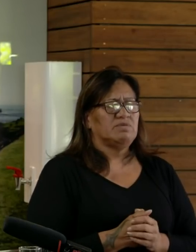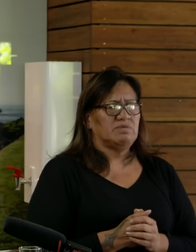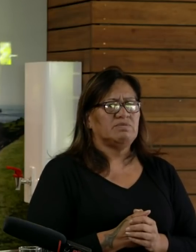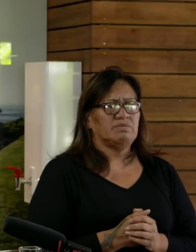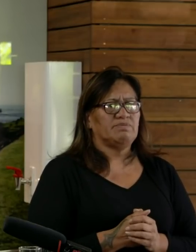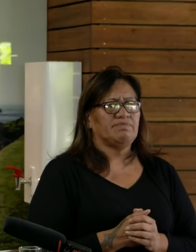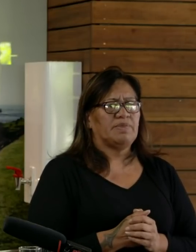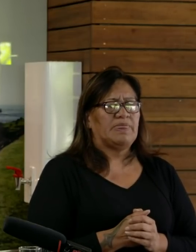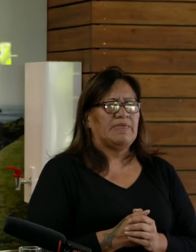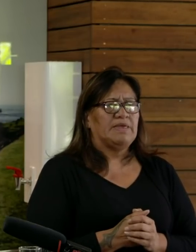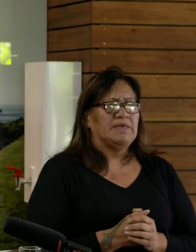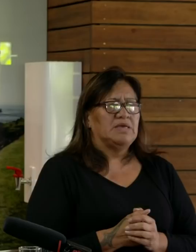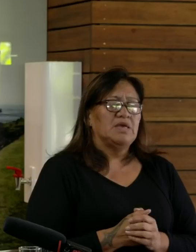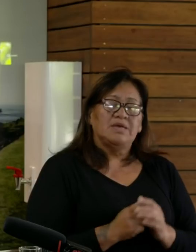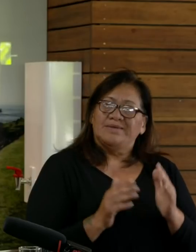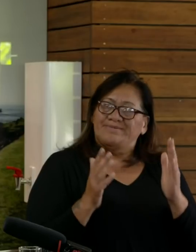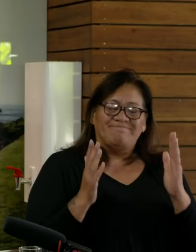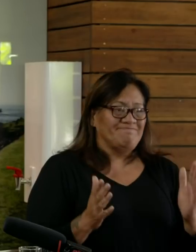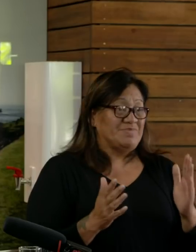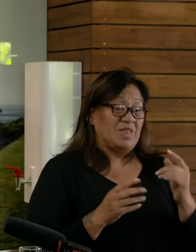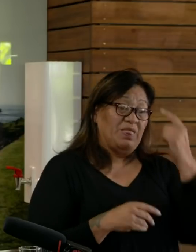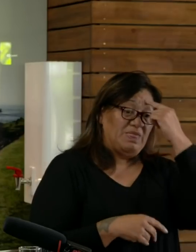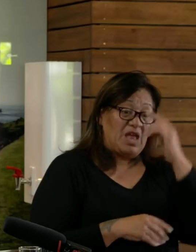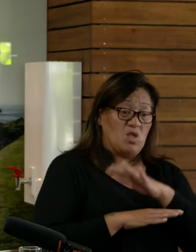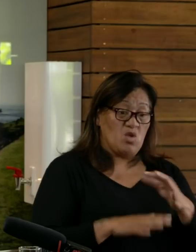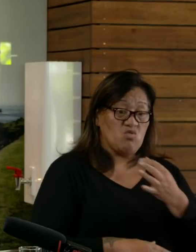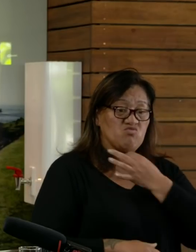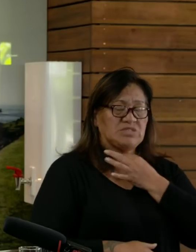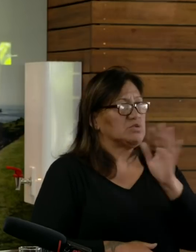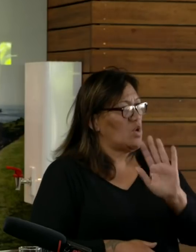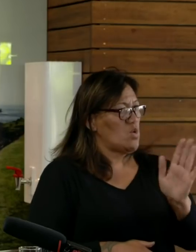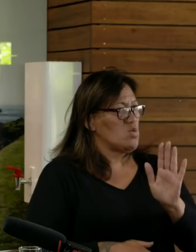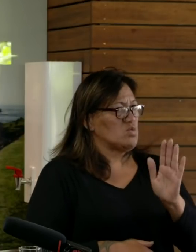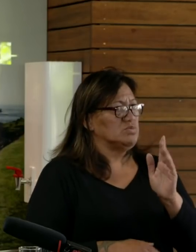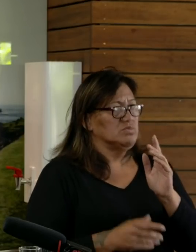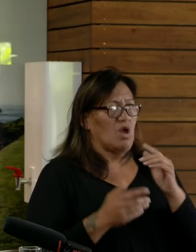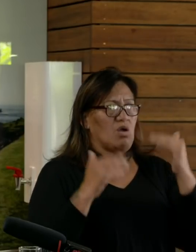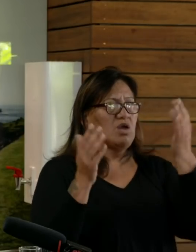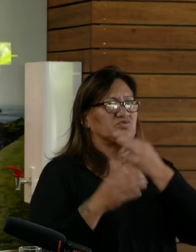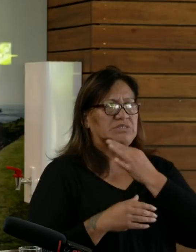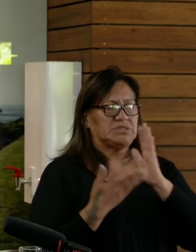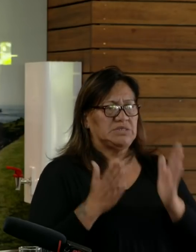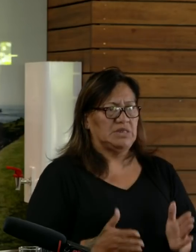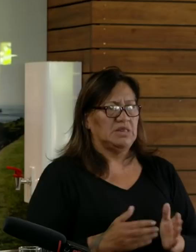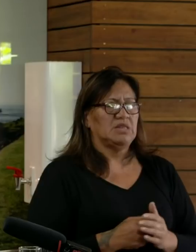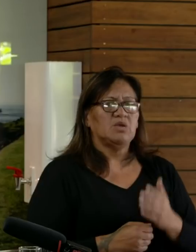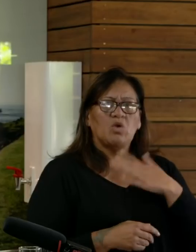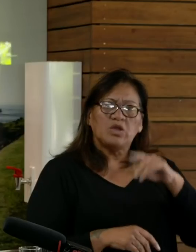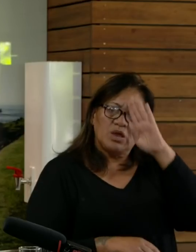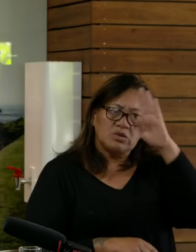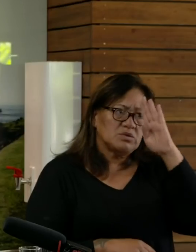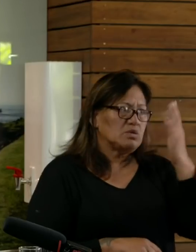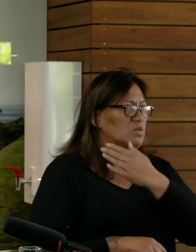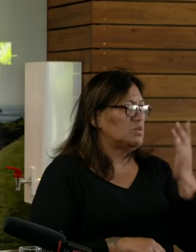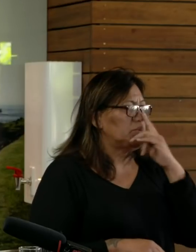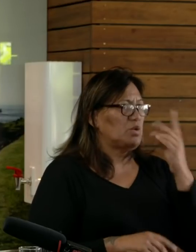We cannot downplay the risk involved in this operation, and I want to acknowledge the efforts of all of